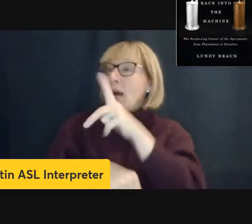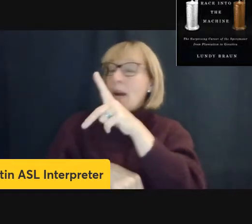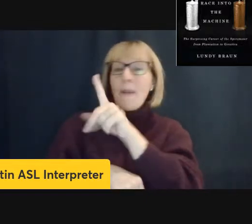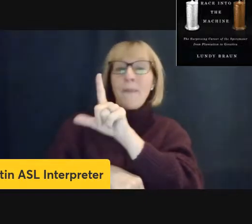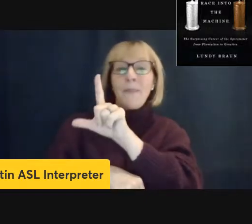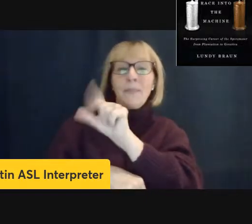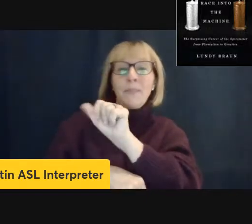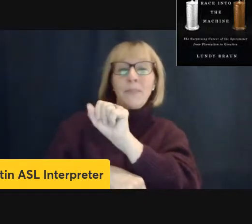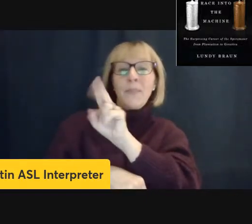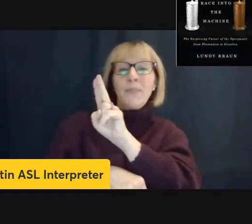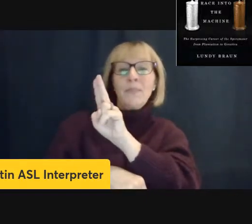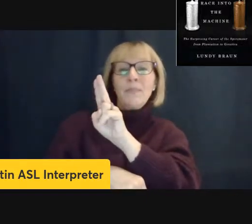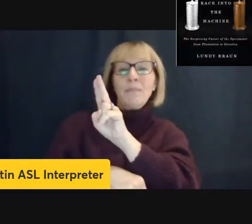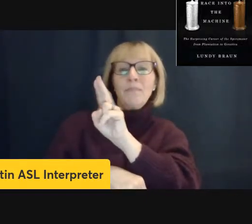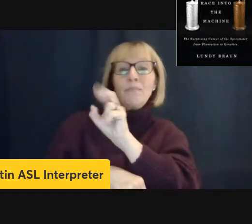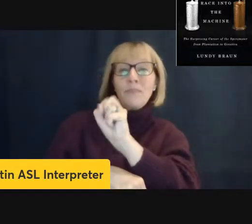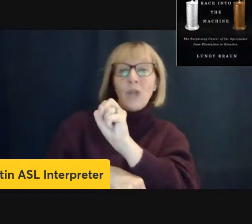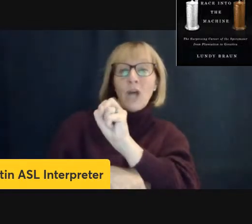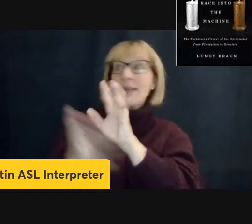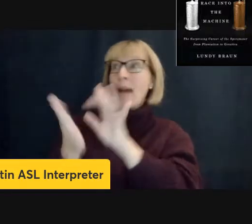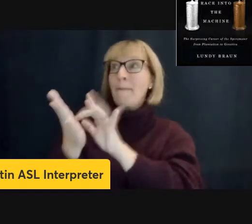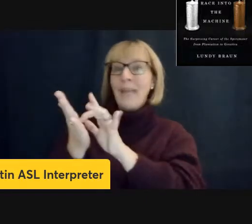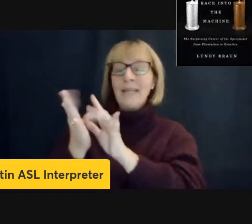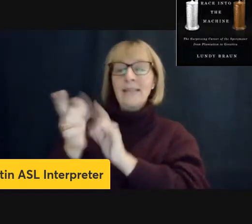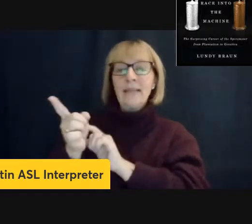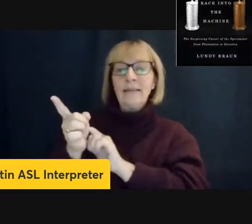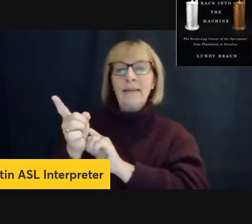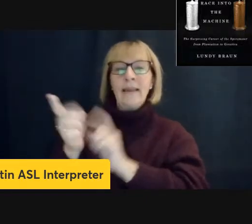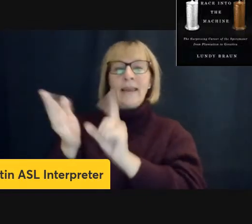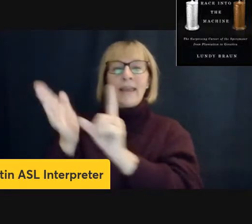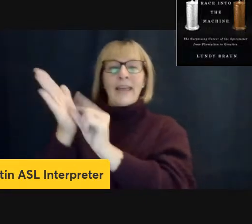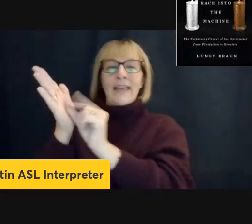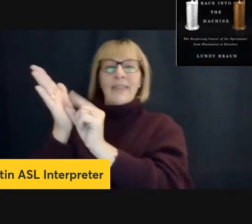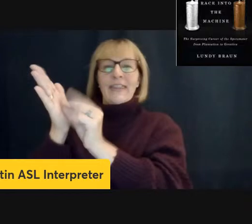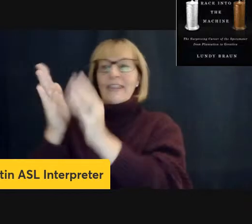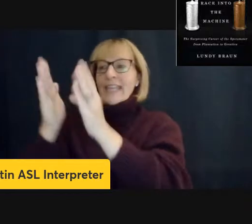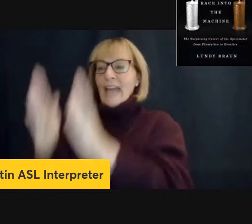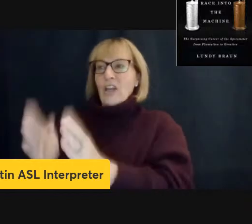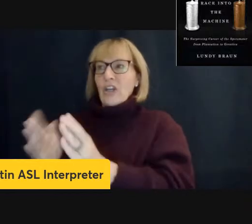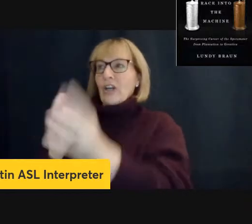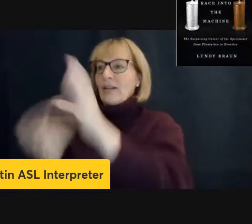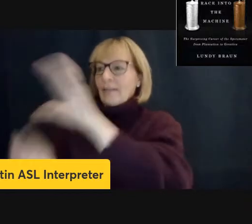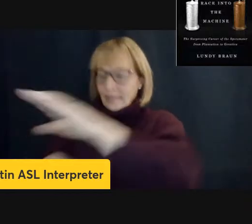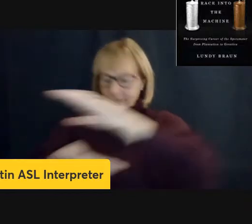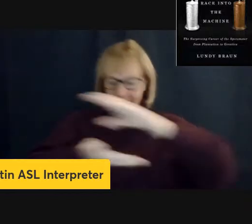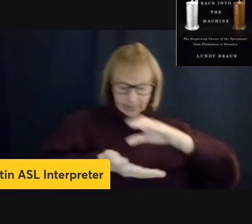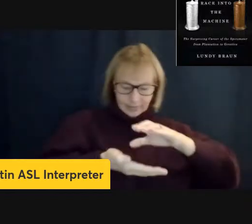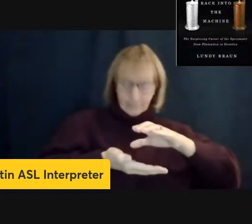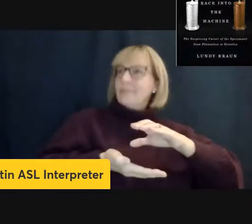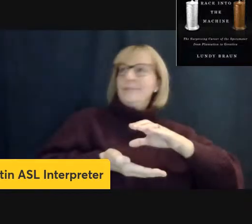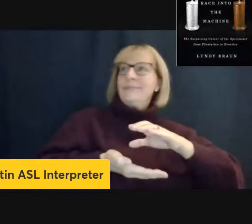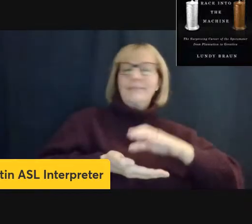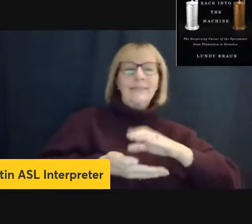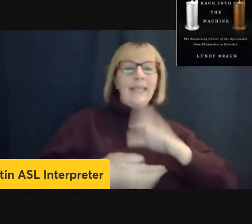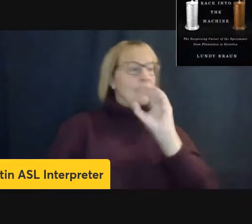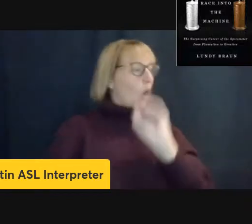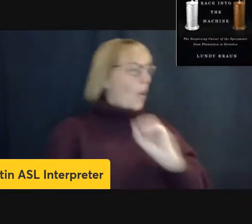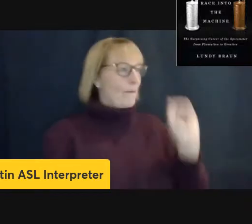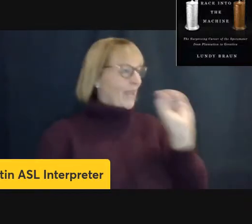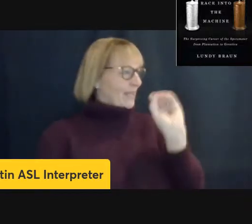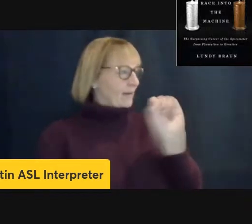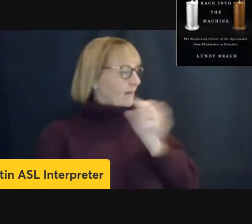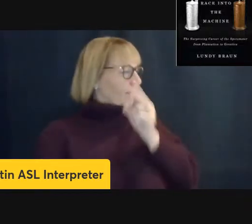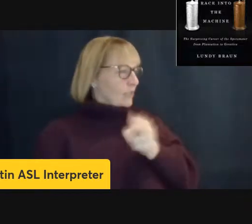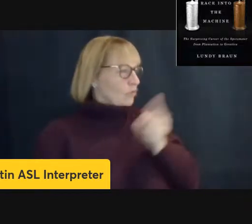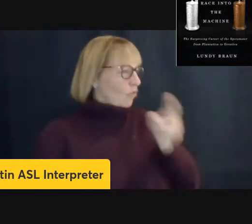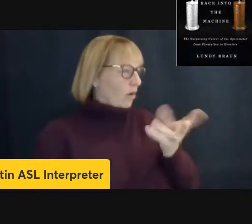the editor returned it and asked, it said this was opinion because it was historical. So